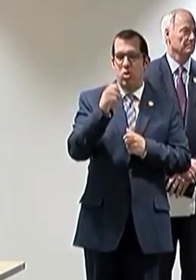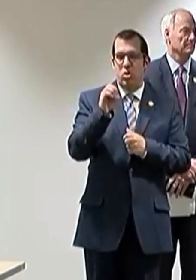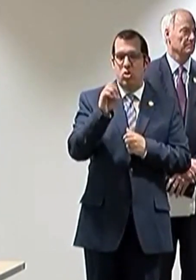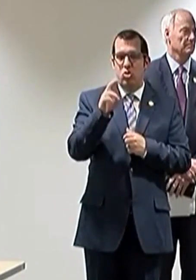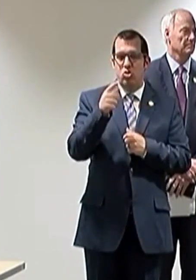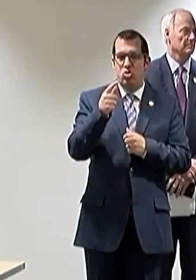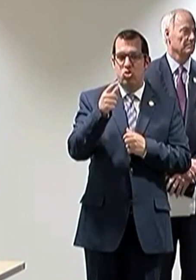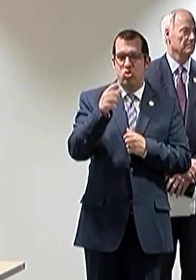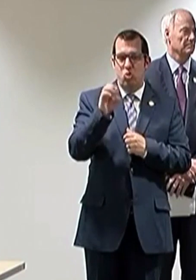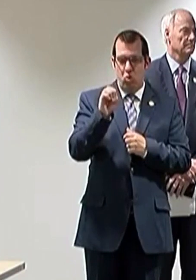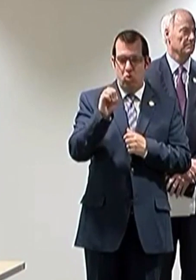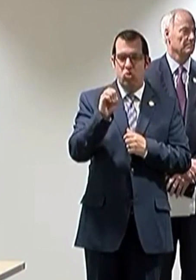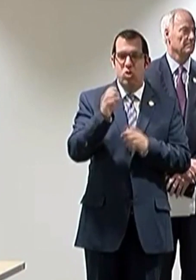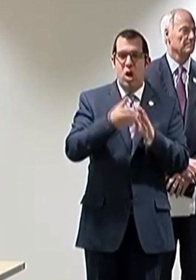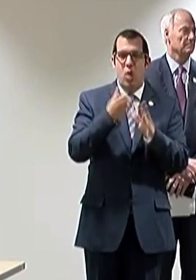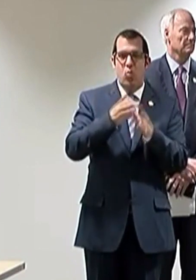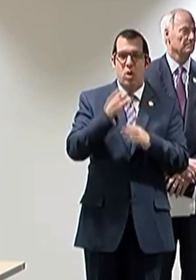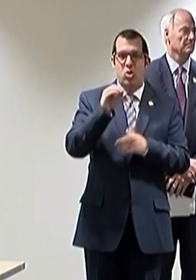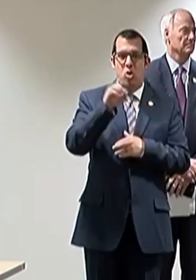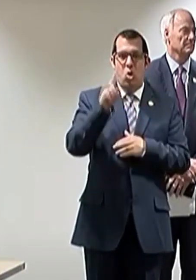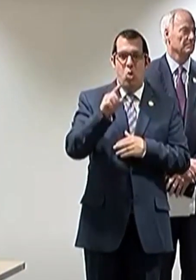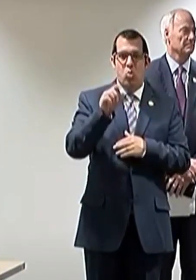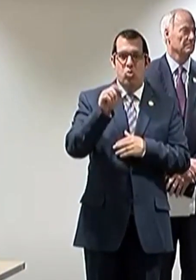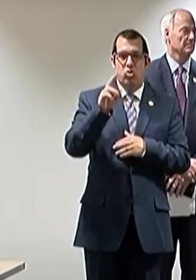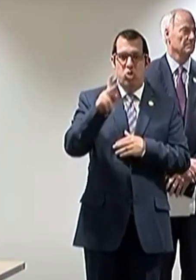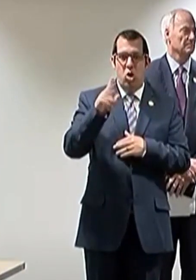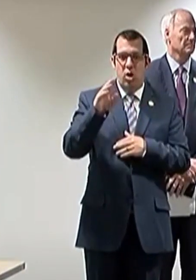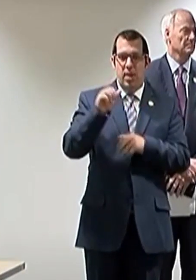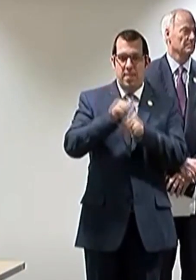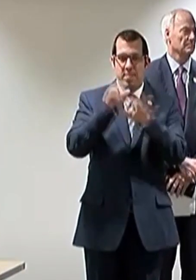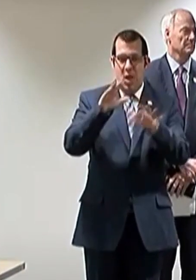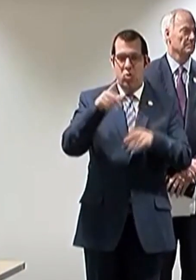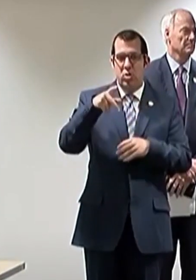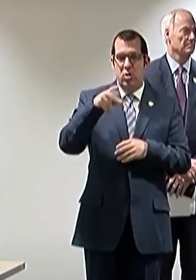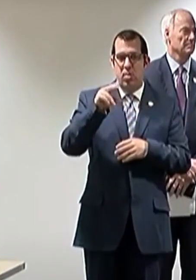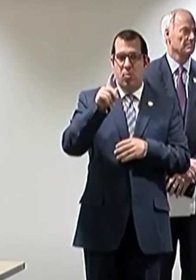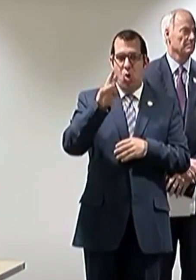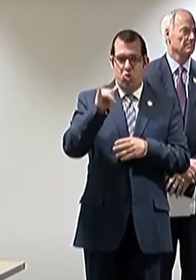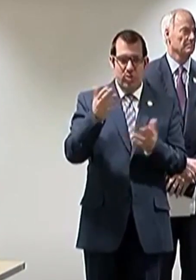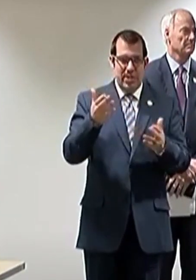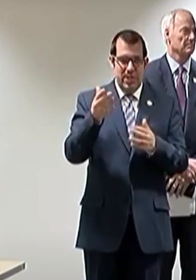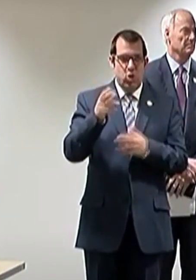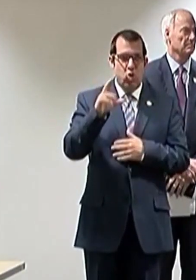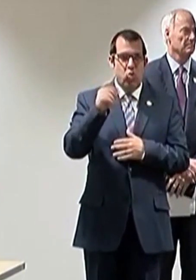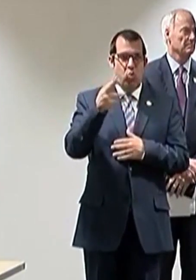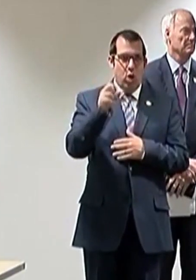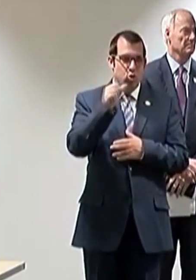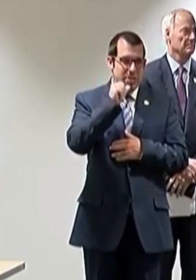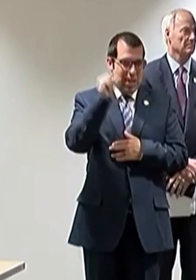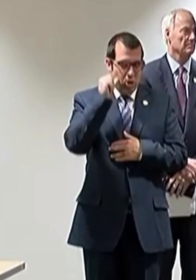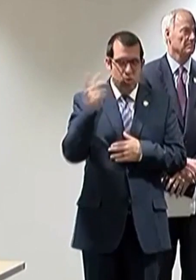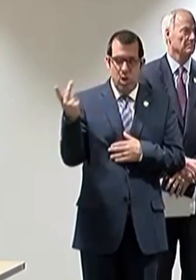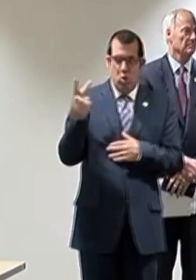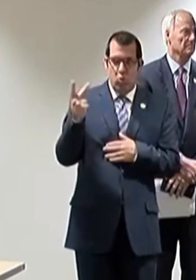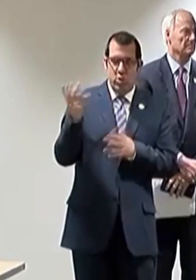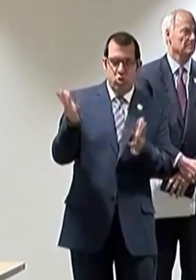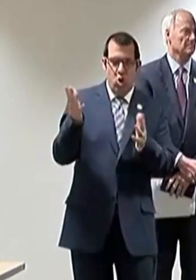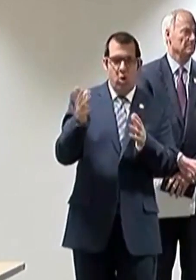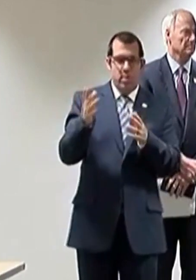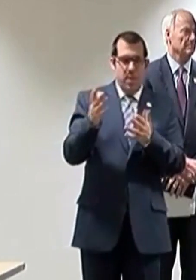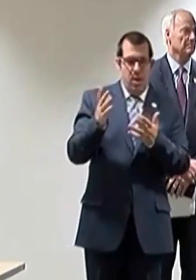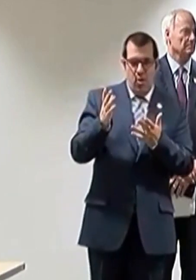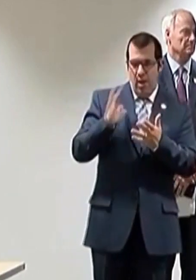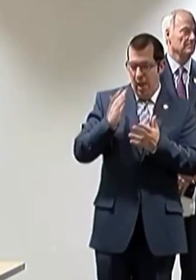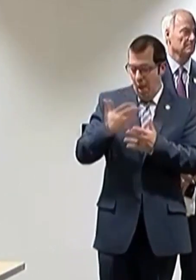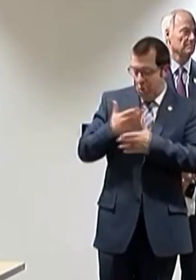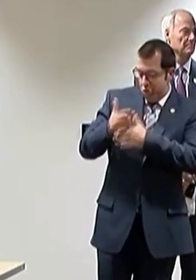who operates Ozark Mountain Poultry here in Rogers yesterday, and we talked about shared strategies